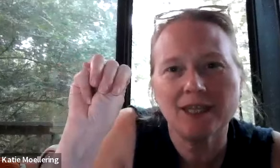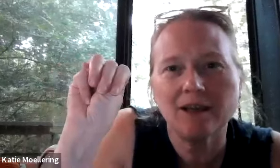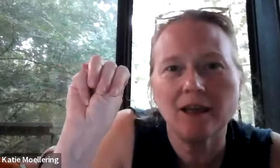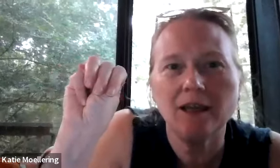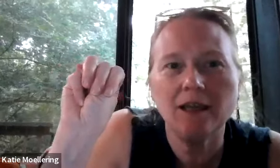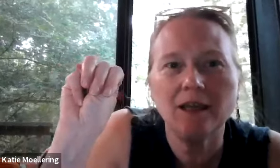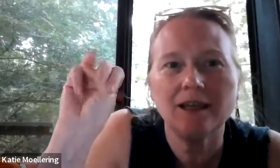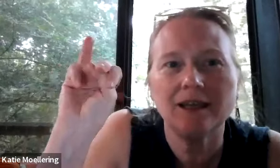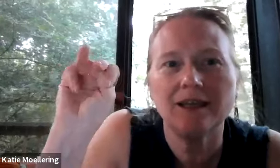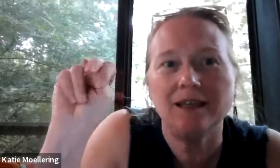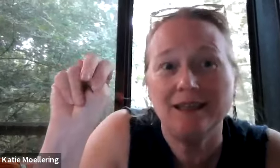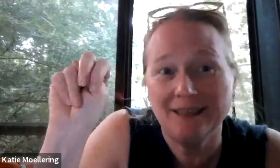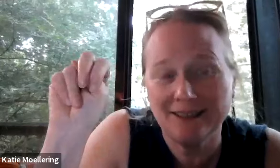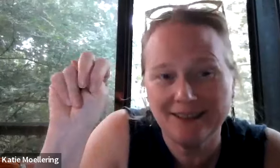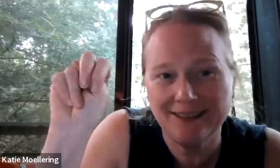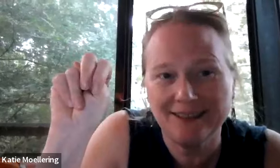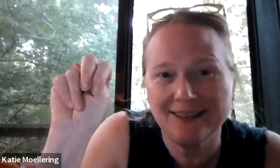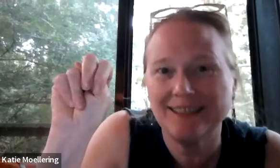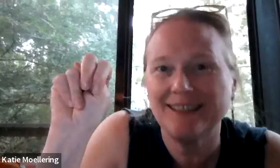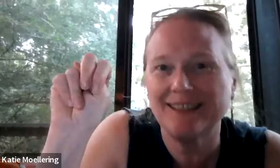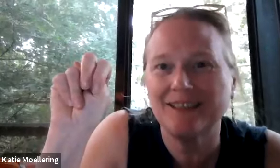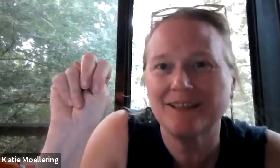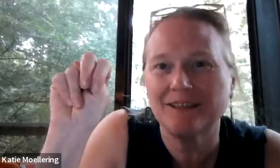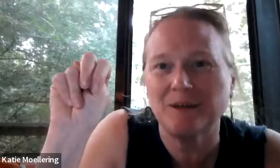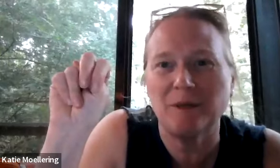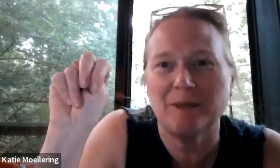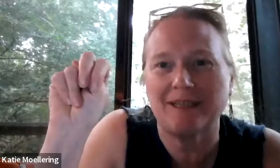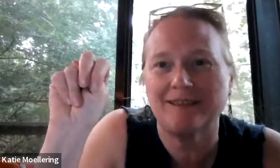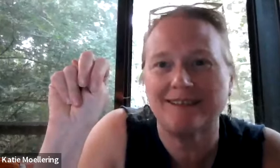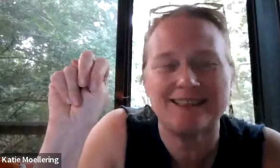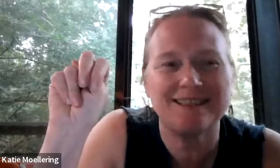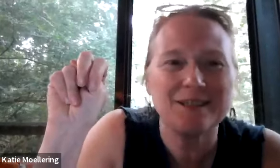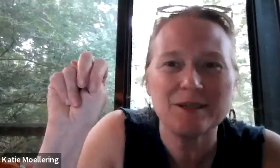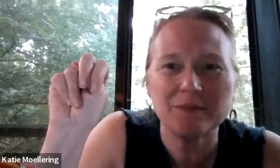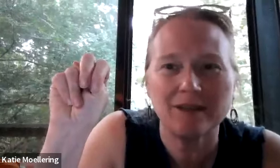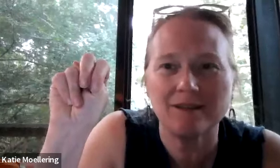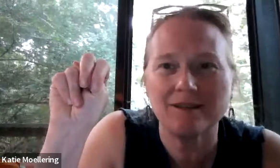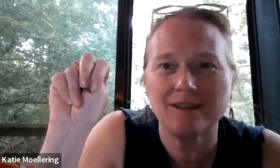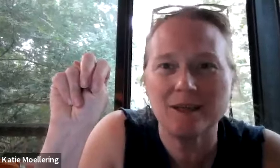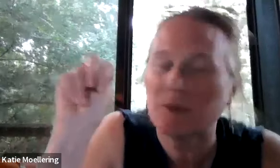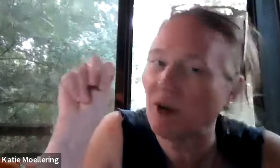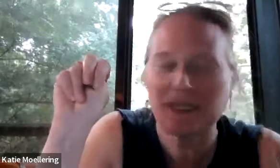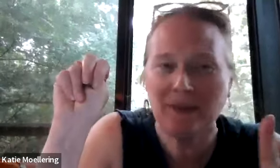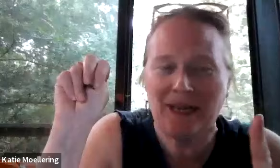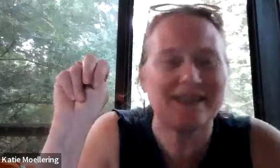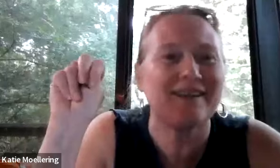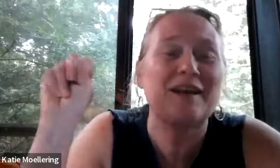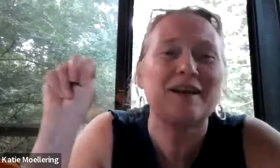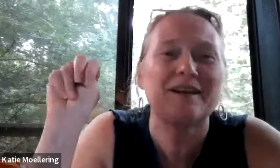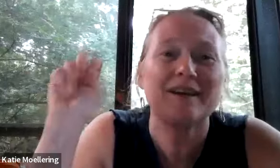Okay. N. Oh, wait a minute. I'm not pausing a minute. Okay.